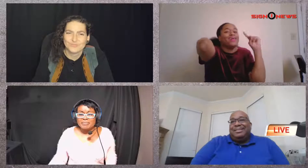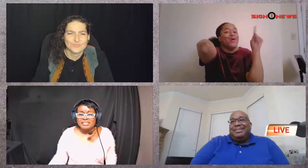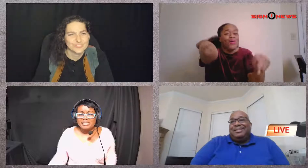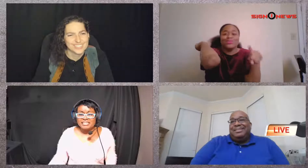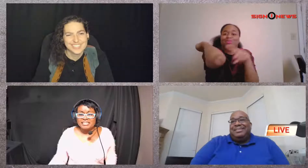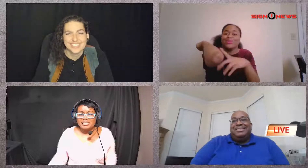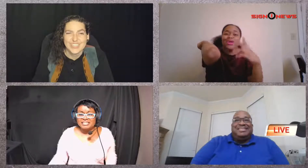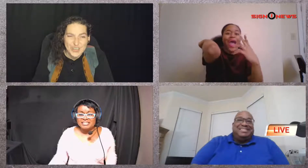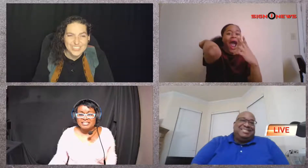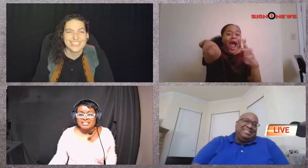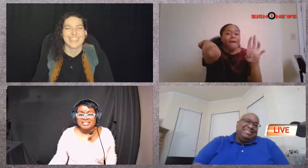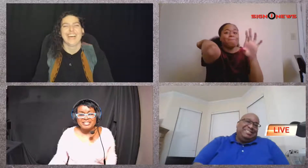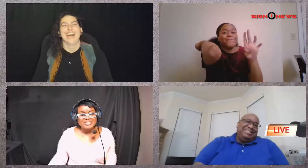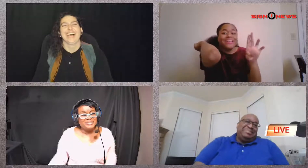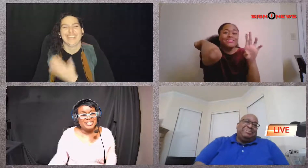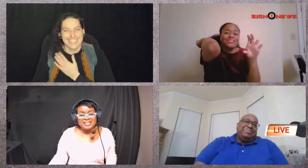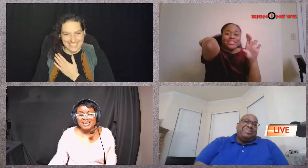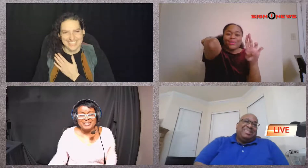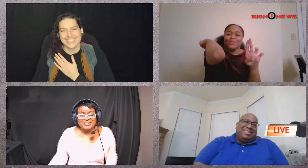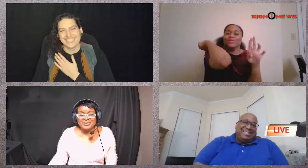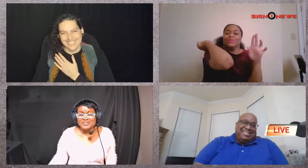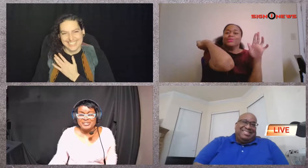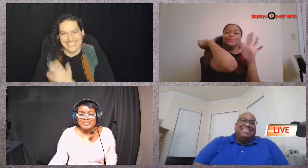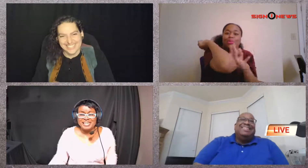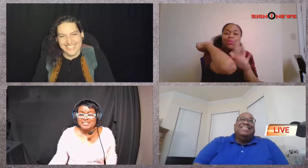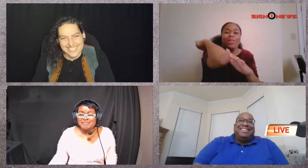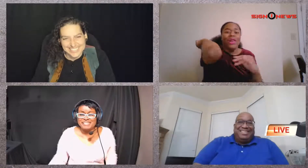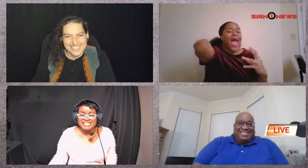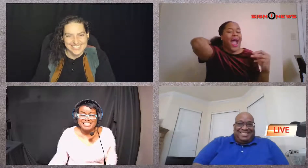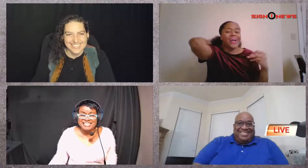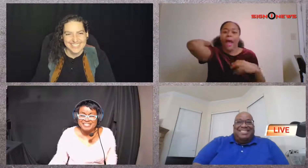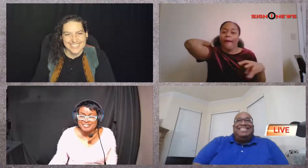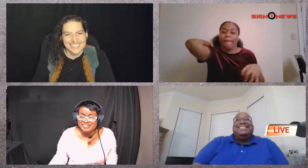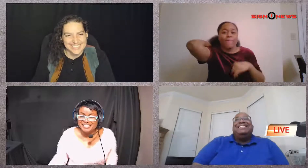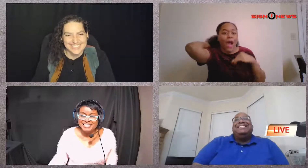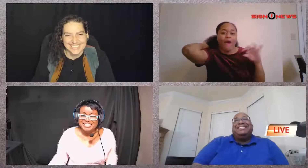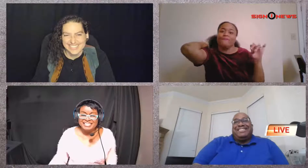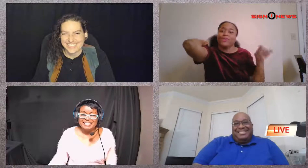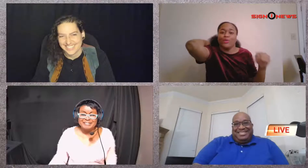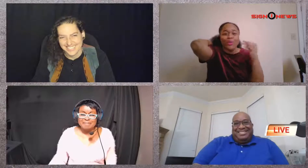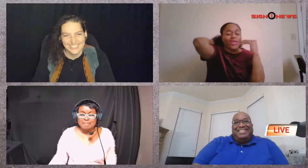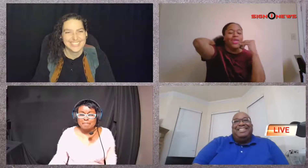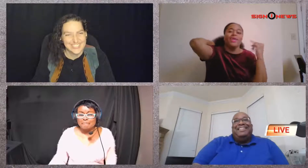And my mom said, "You sound like you go to an HBCU.